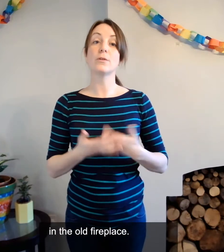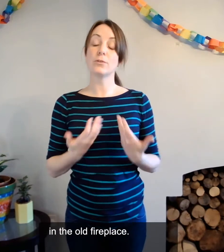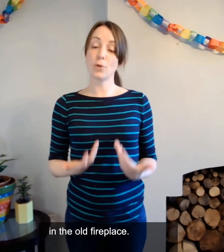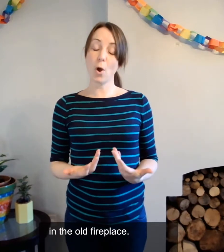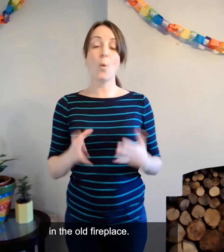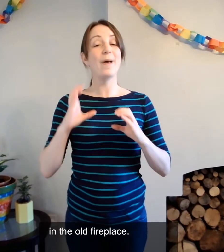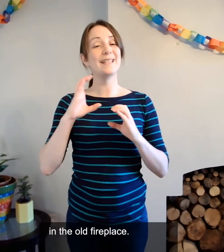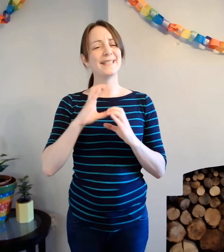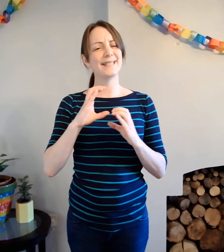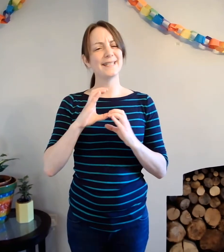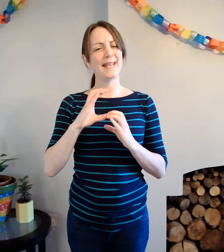fireplace.